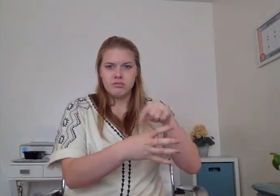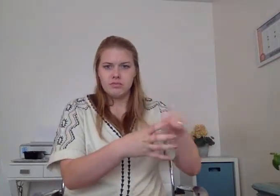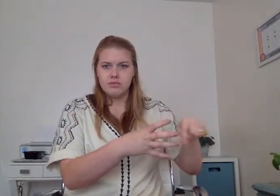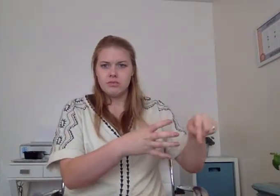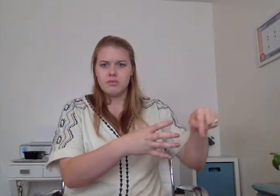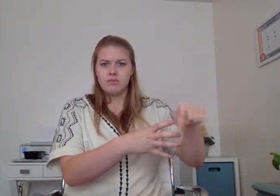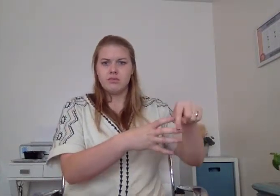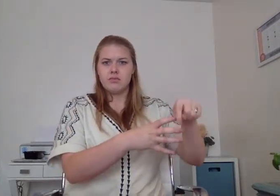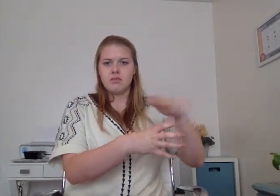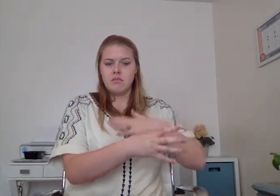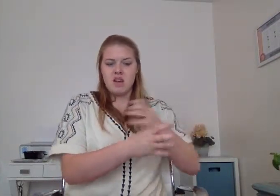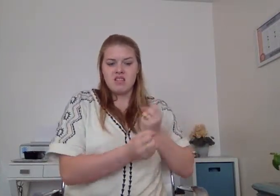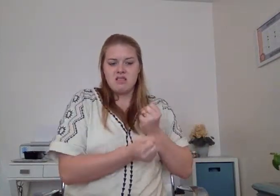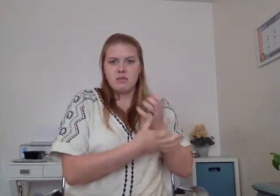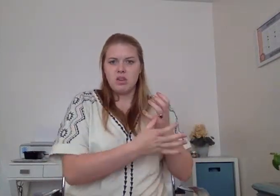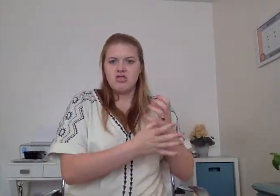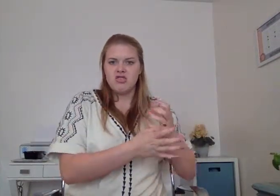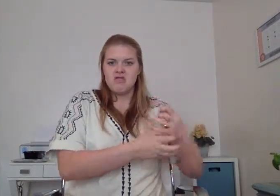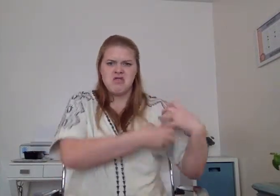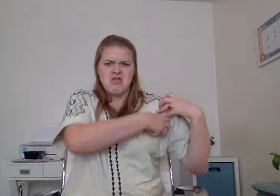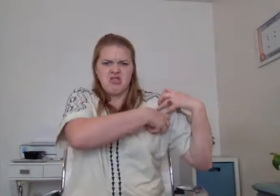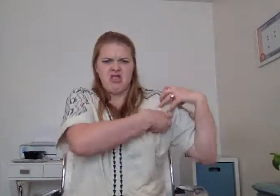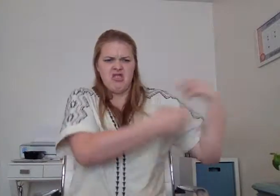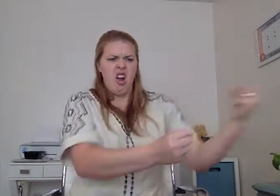strong, too aggressive,